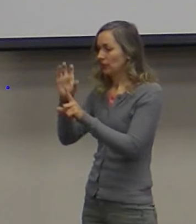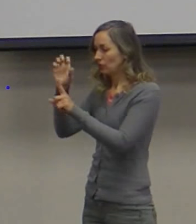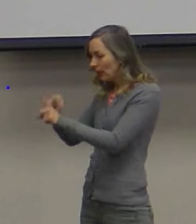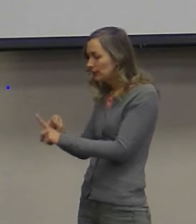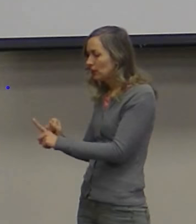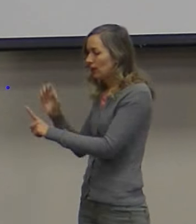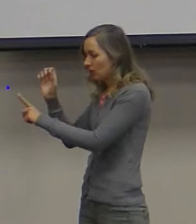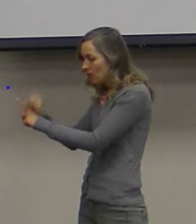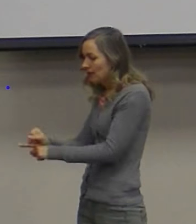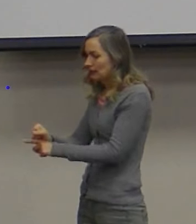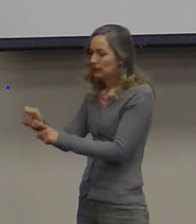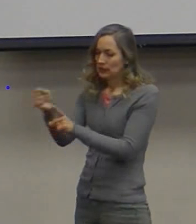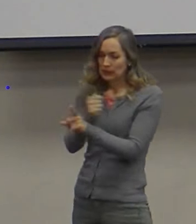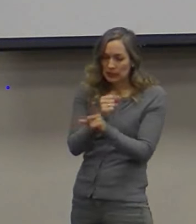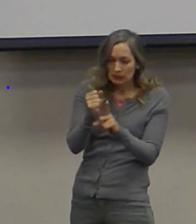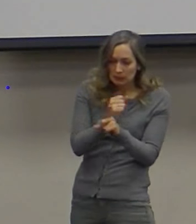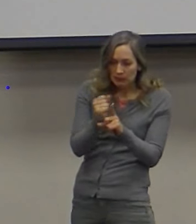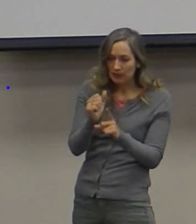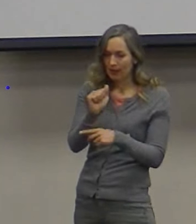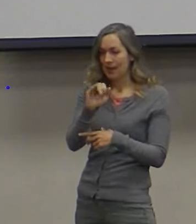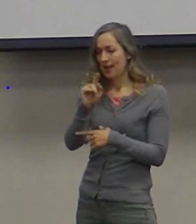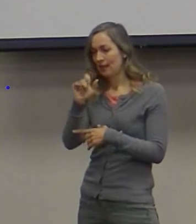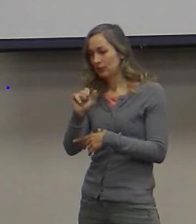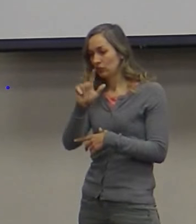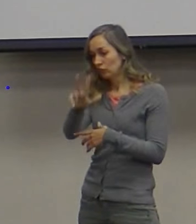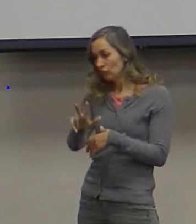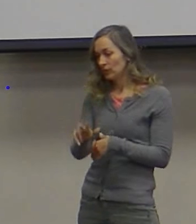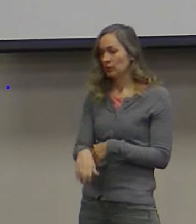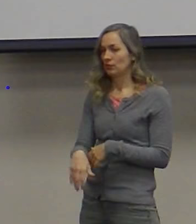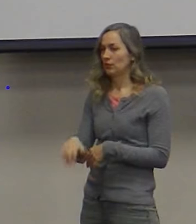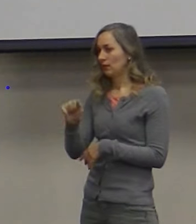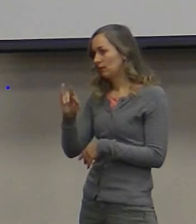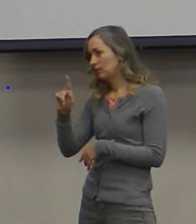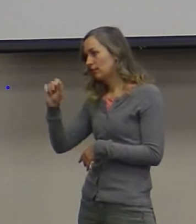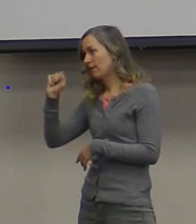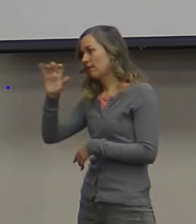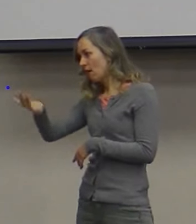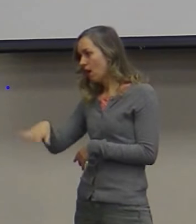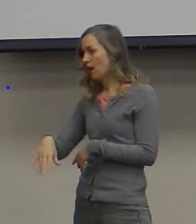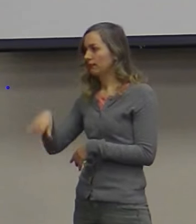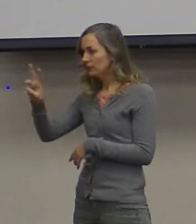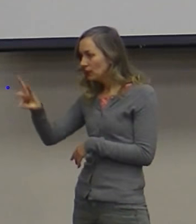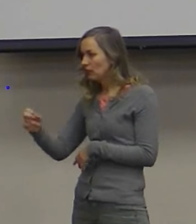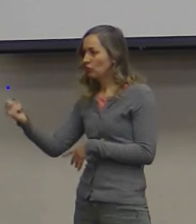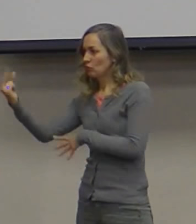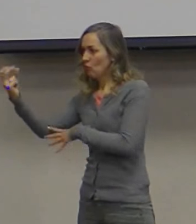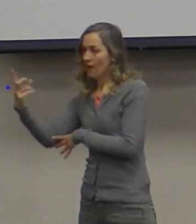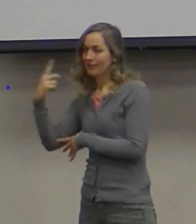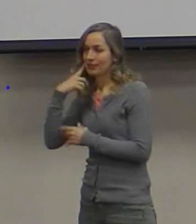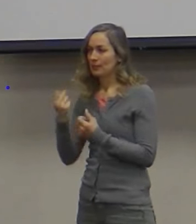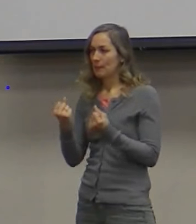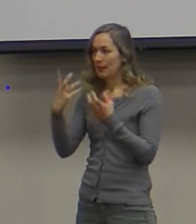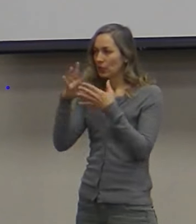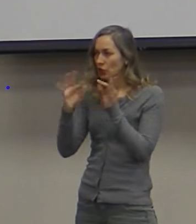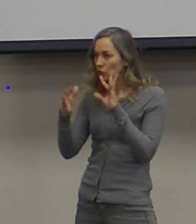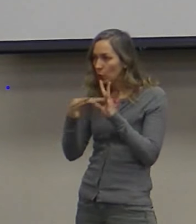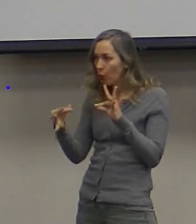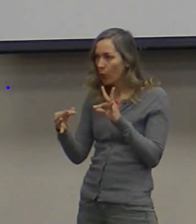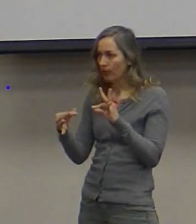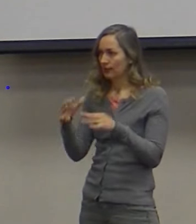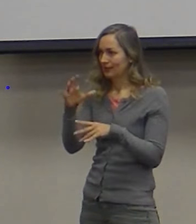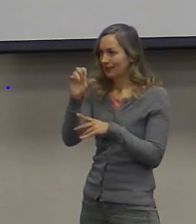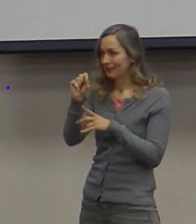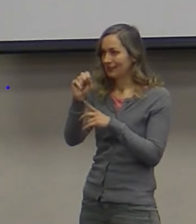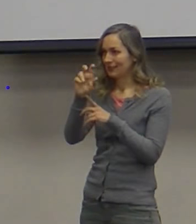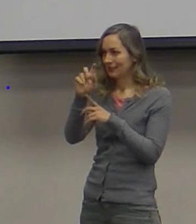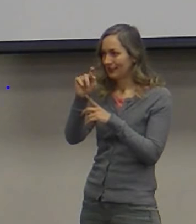3, 5, 6, and 12 all tell their stories. In Acts chapter 7, we learn of the stoning of Stephen.